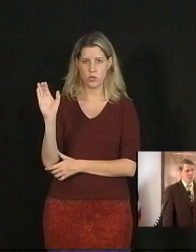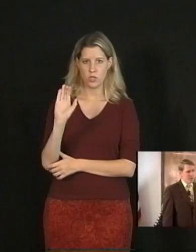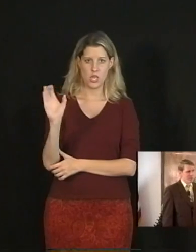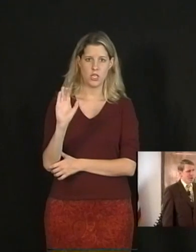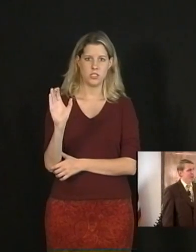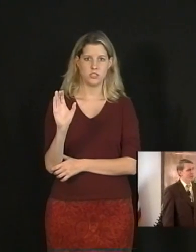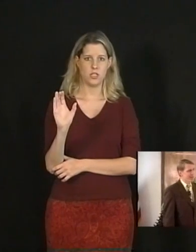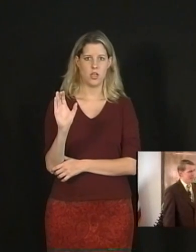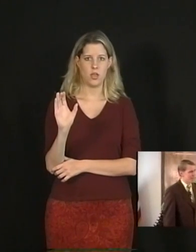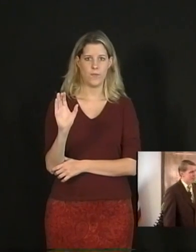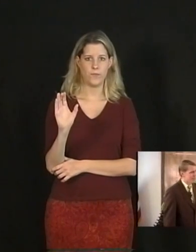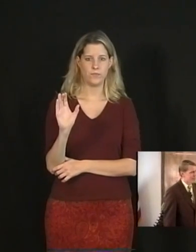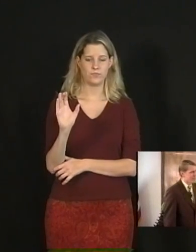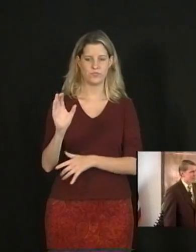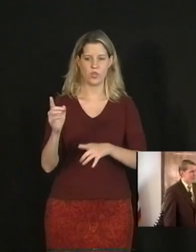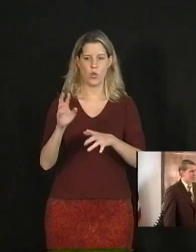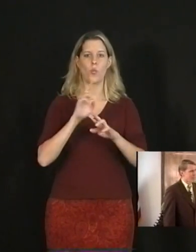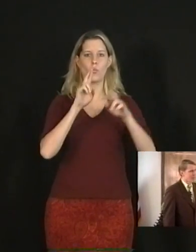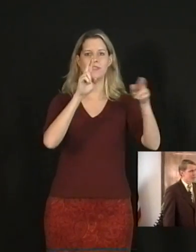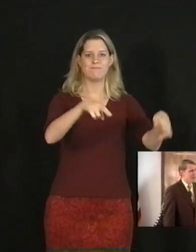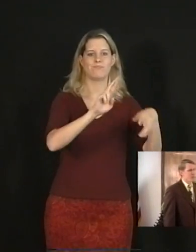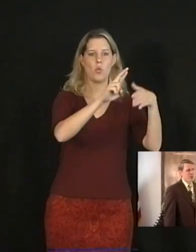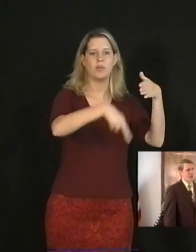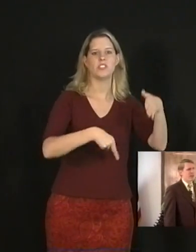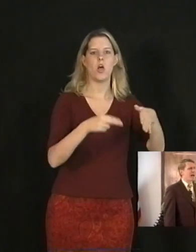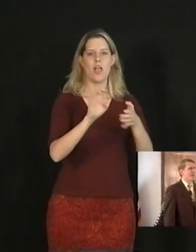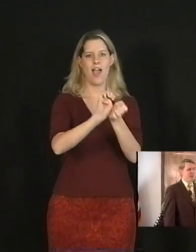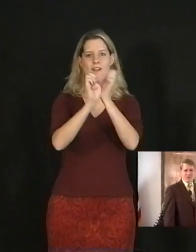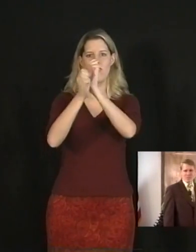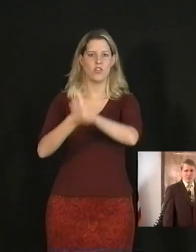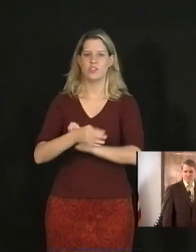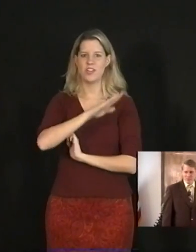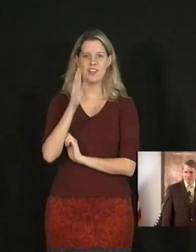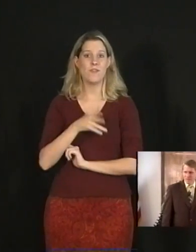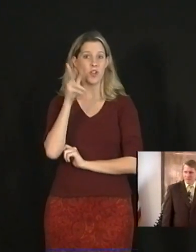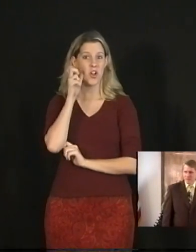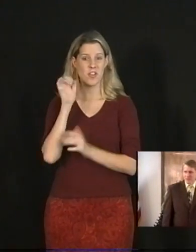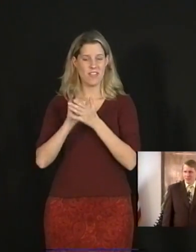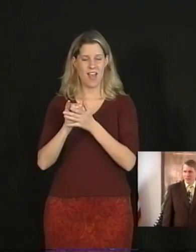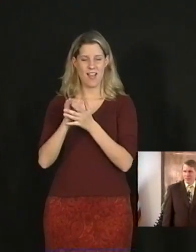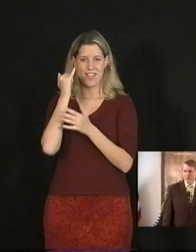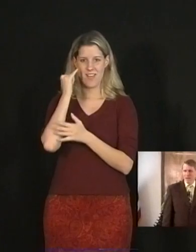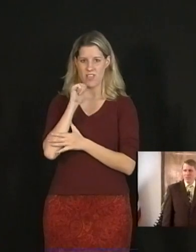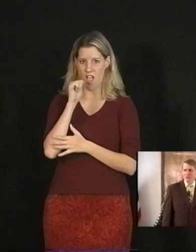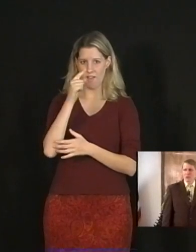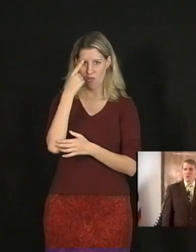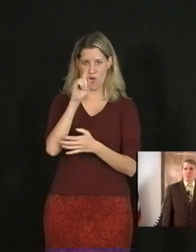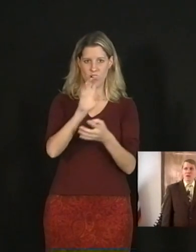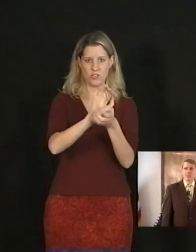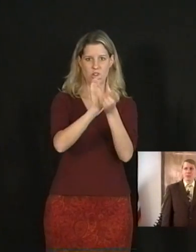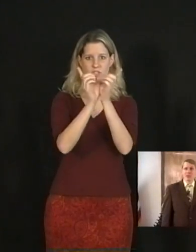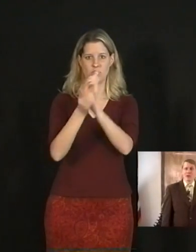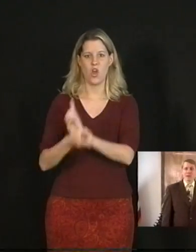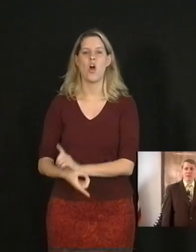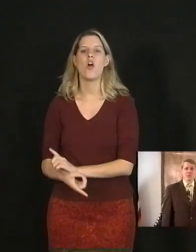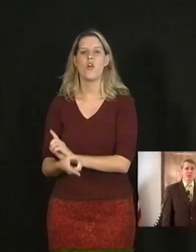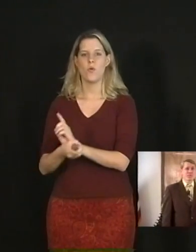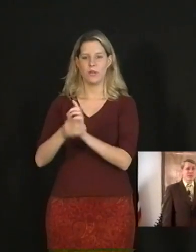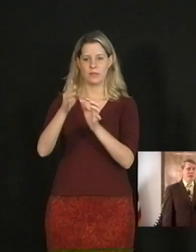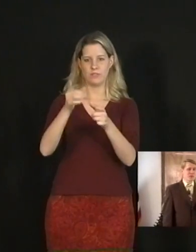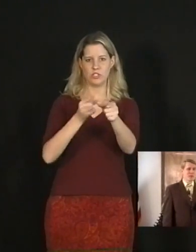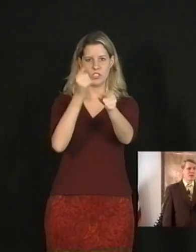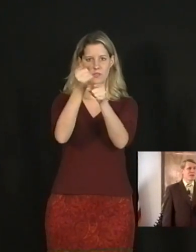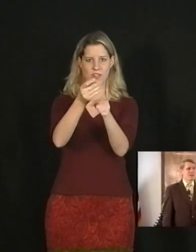been for evolution coming along at the right time. We never would have heard of communism, most of us wouldn't, if it hadn't been for Charles Darwin coming along and